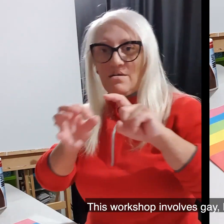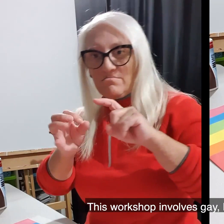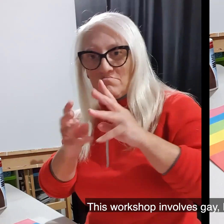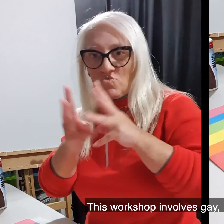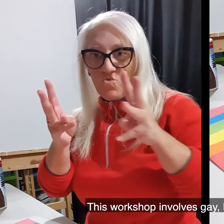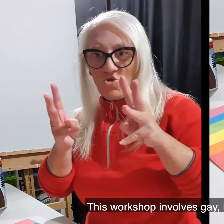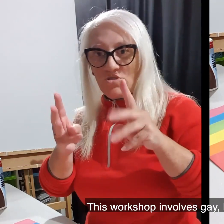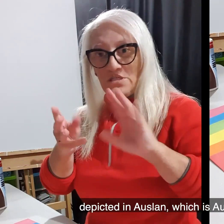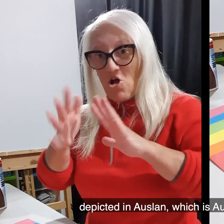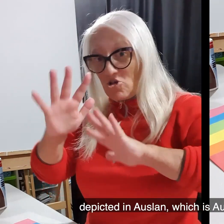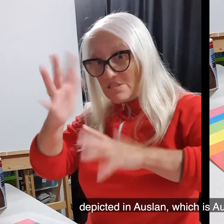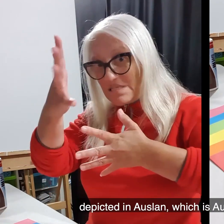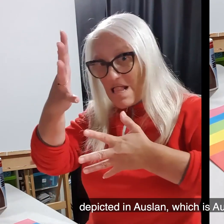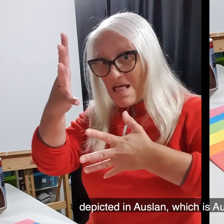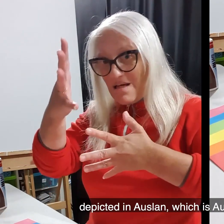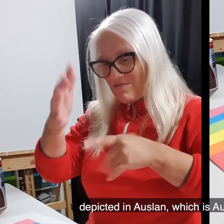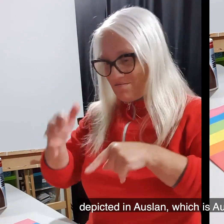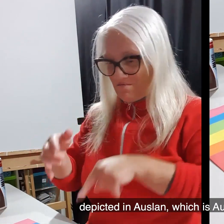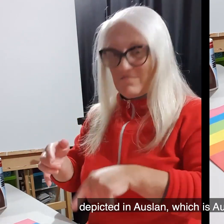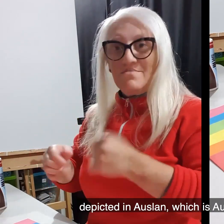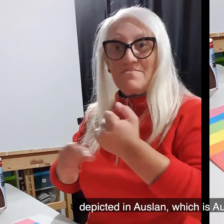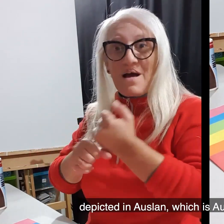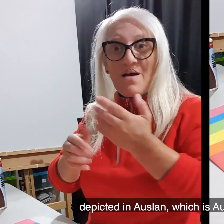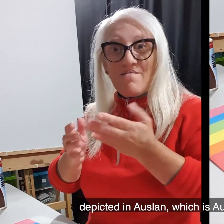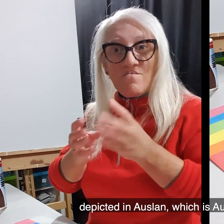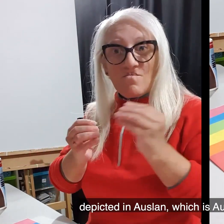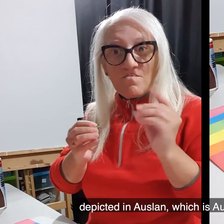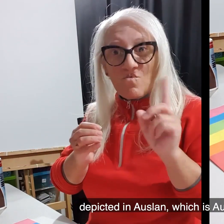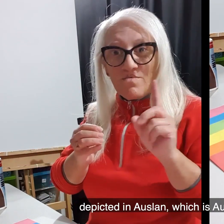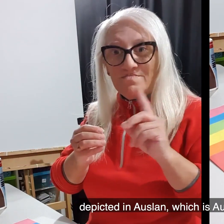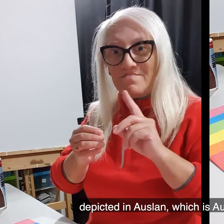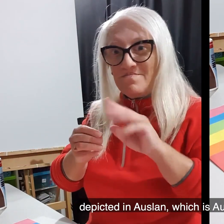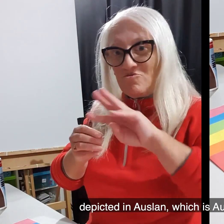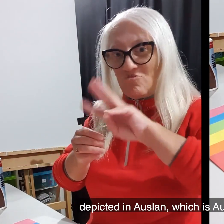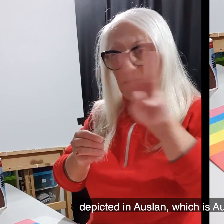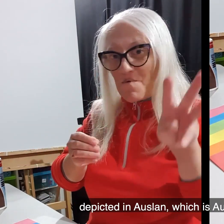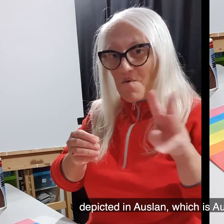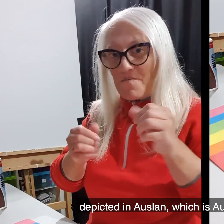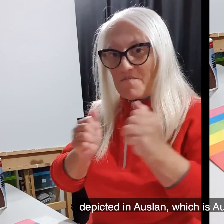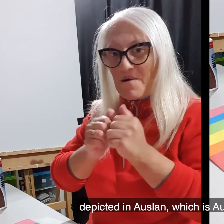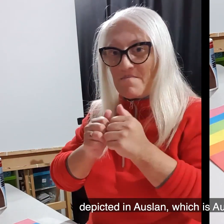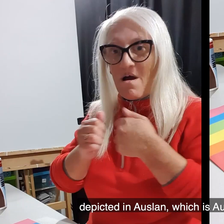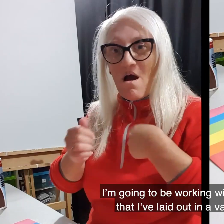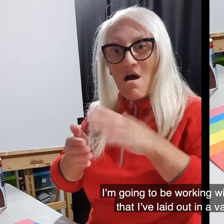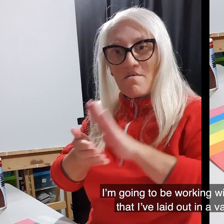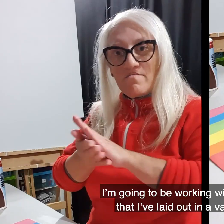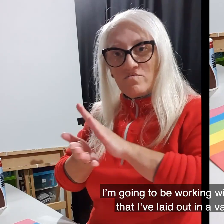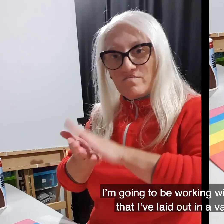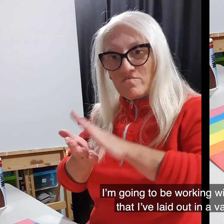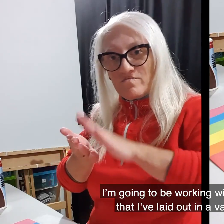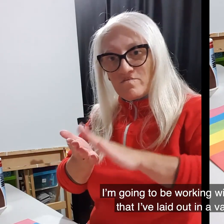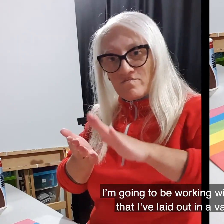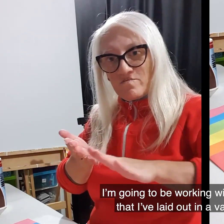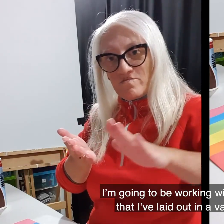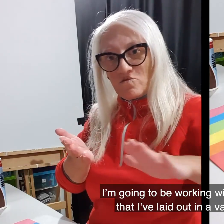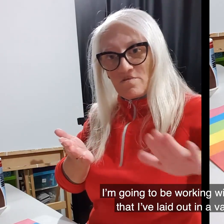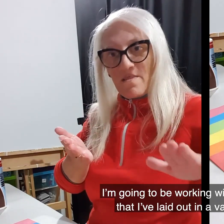words depicted in Auslan, which is Australian Sign Language. I'm going to be working with rainbow